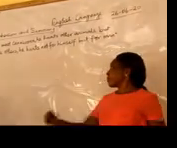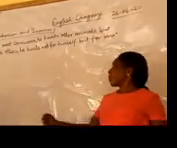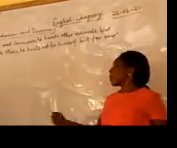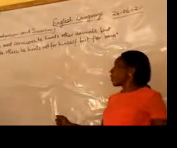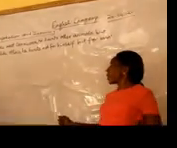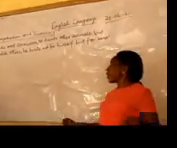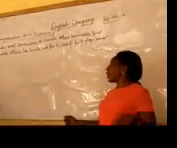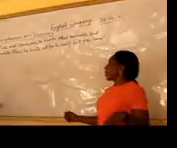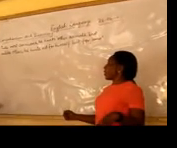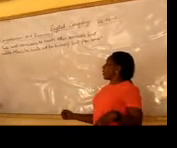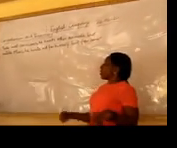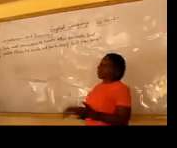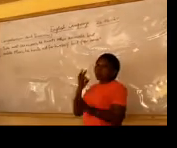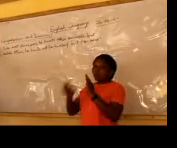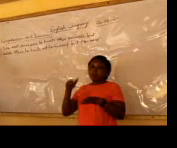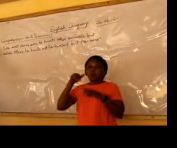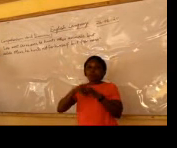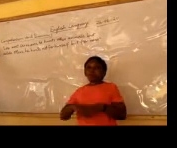If in comprehension